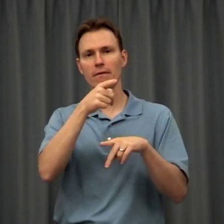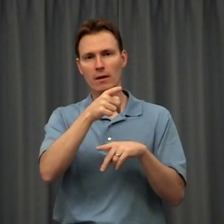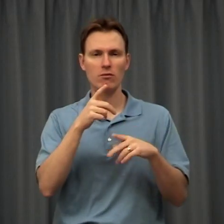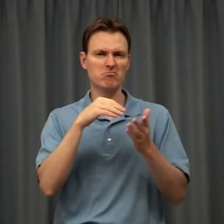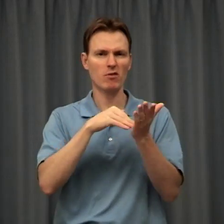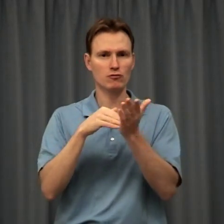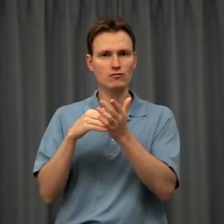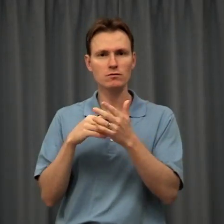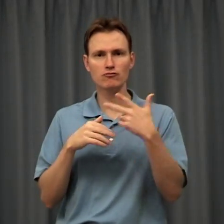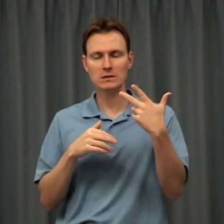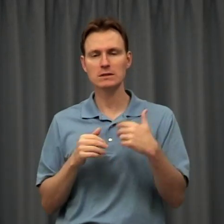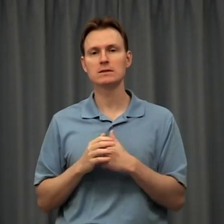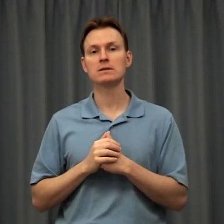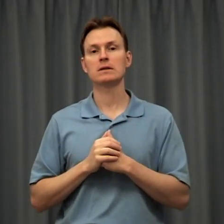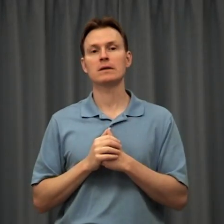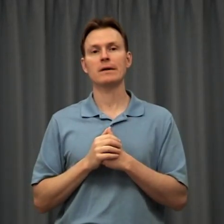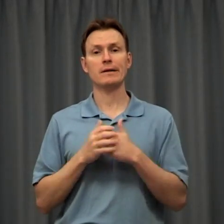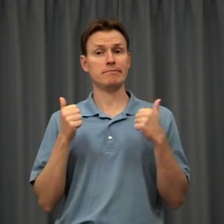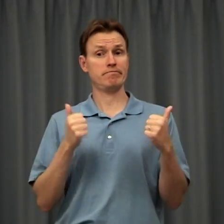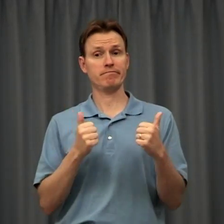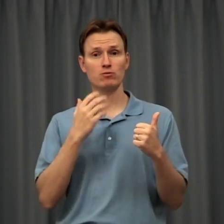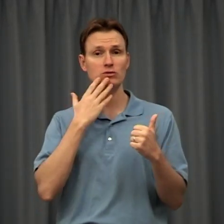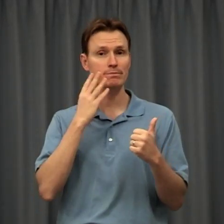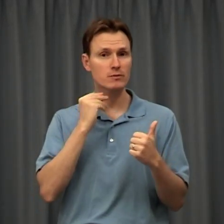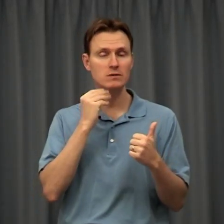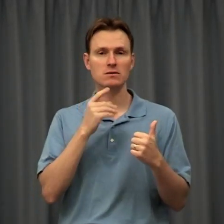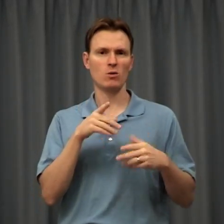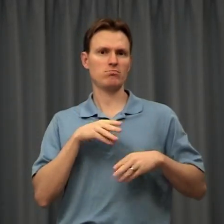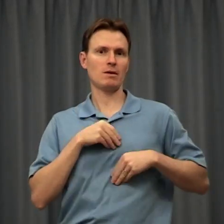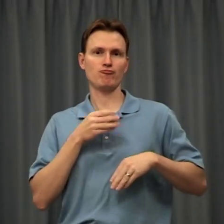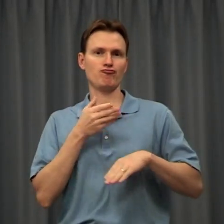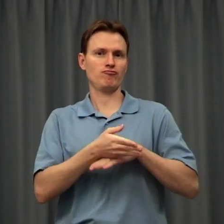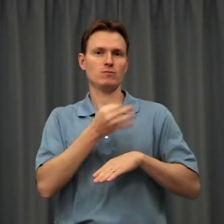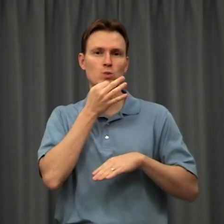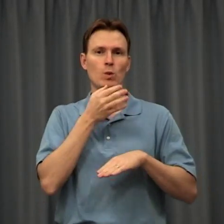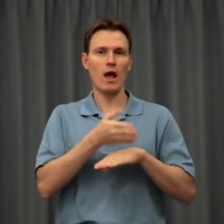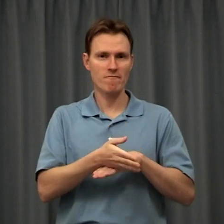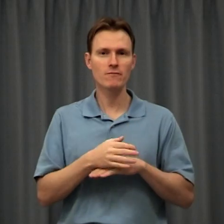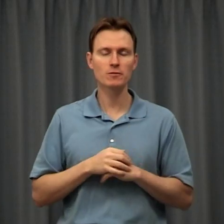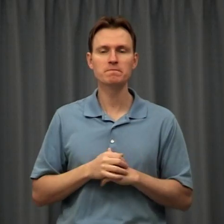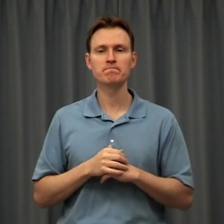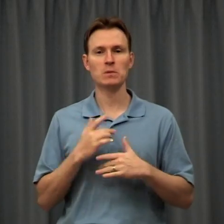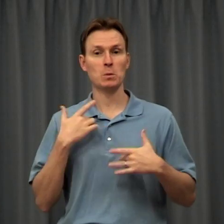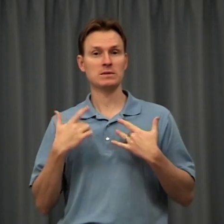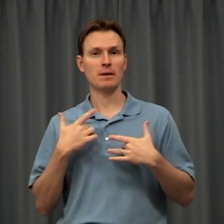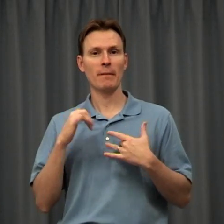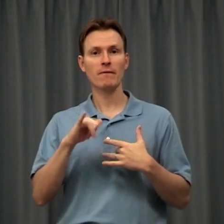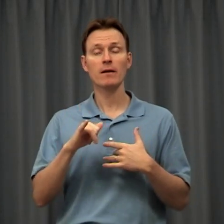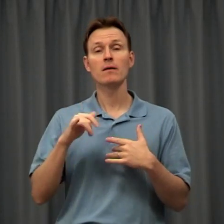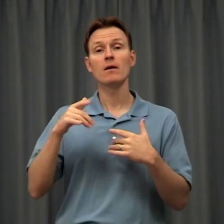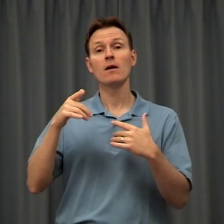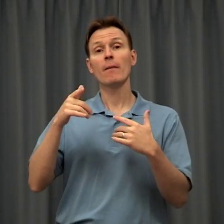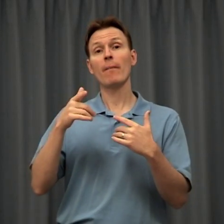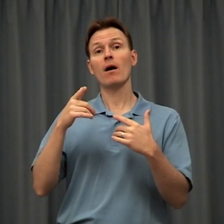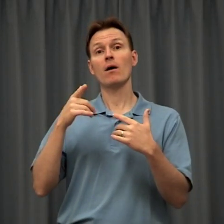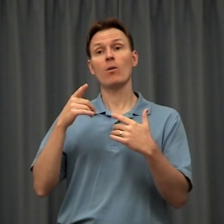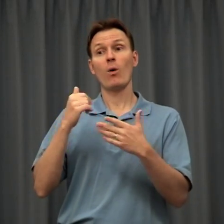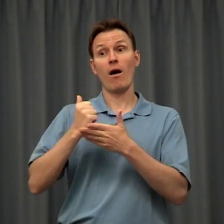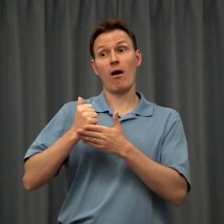I really enjoyed myself. I met with 3 different doctors. It was a good experience, and I was accepted soon